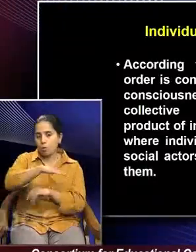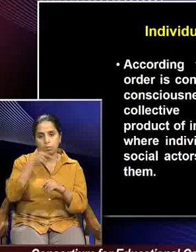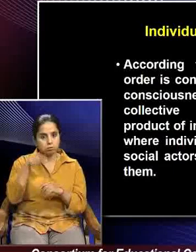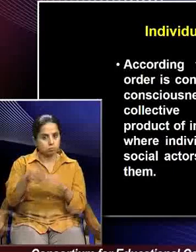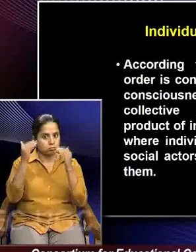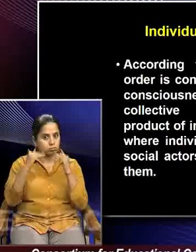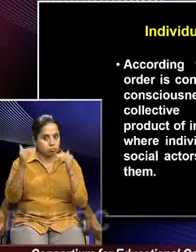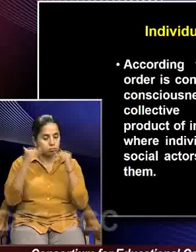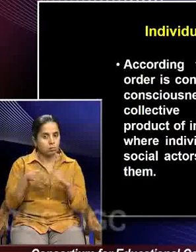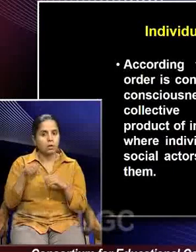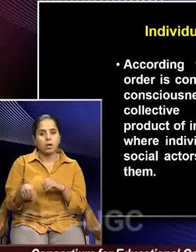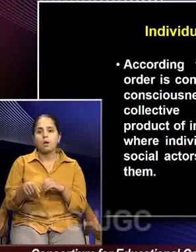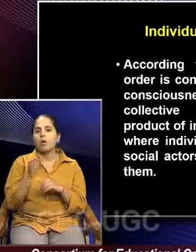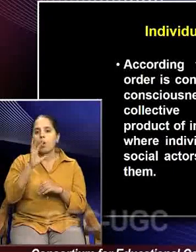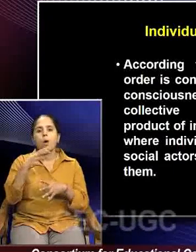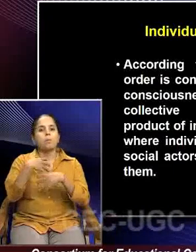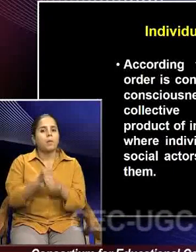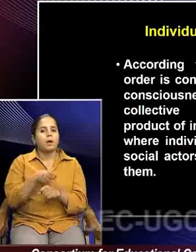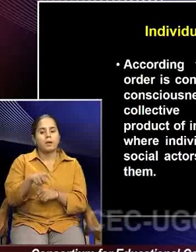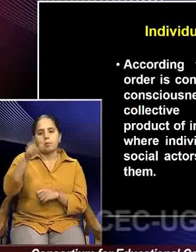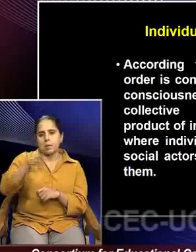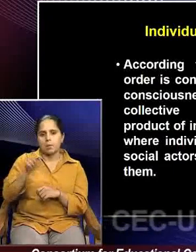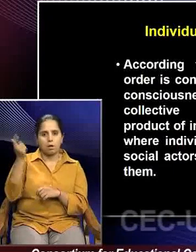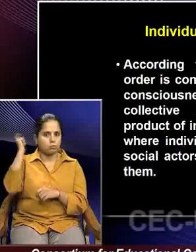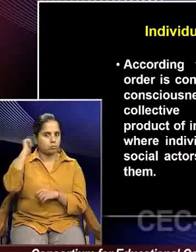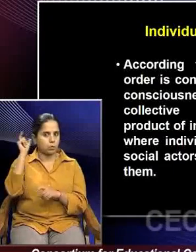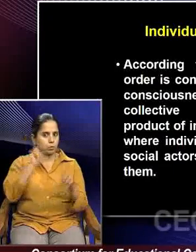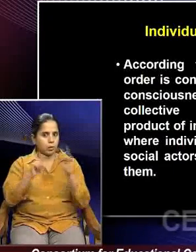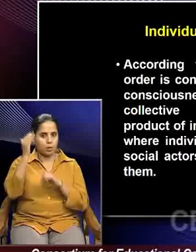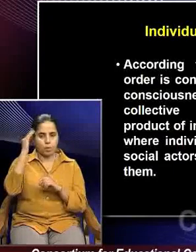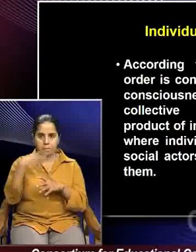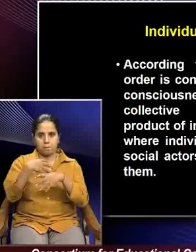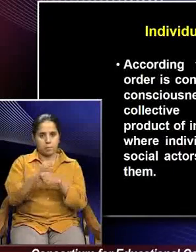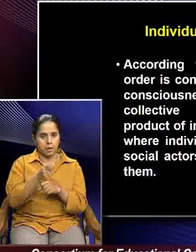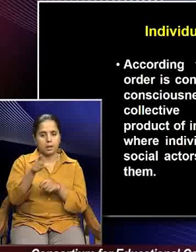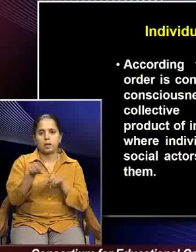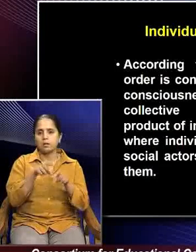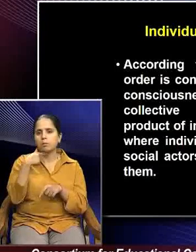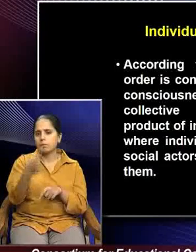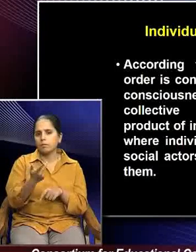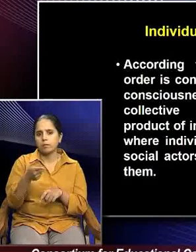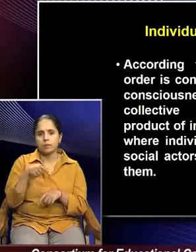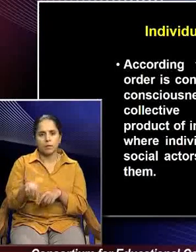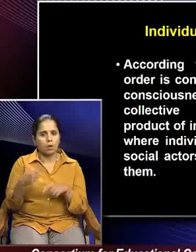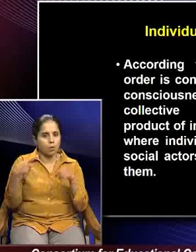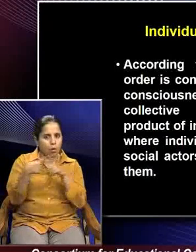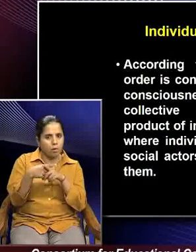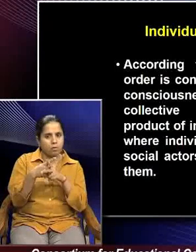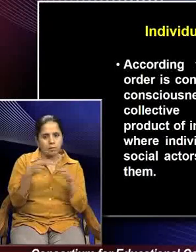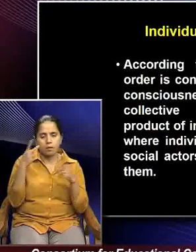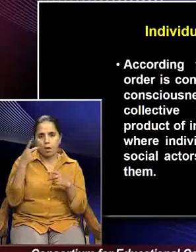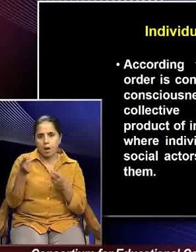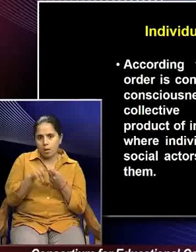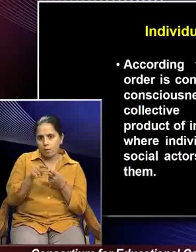is constructed from individual's consciousness. That is to say, collective consciousness is